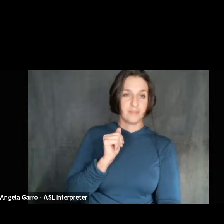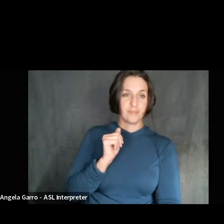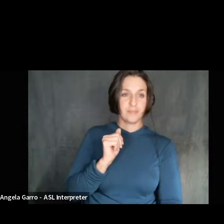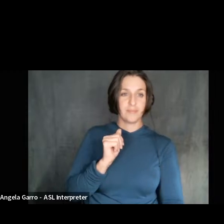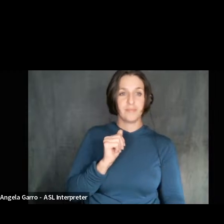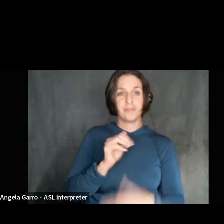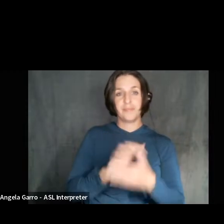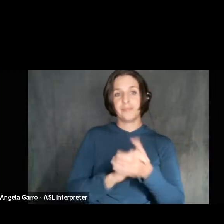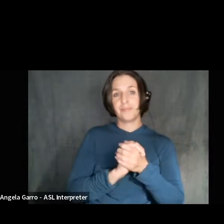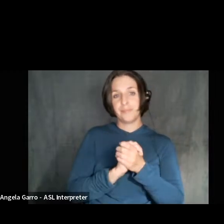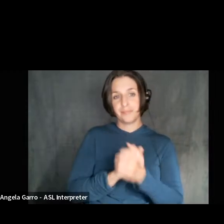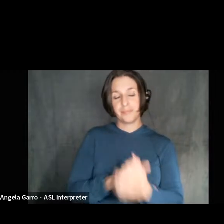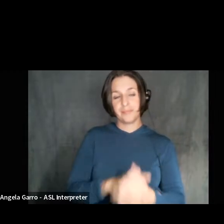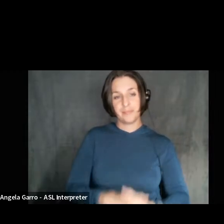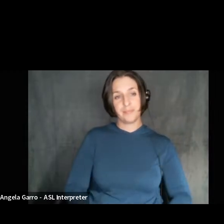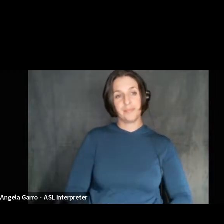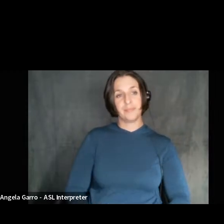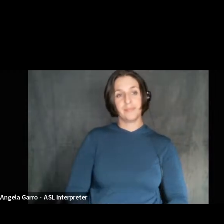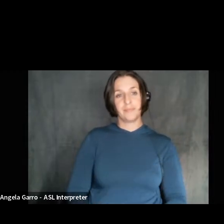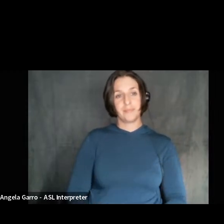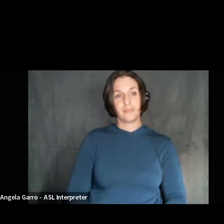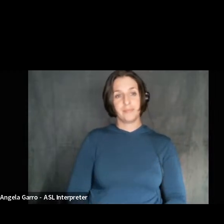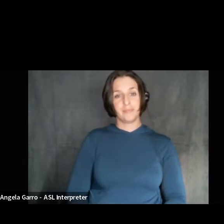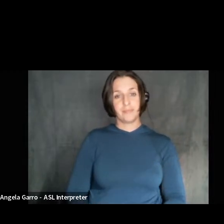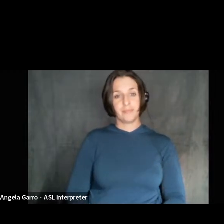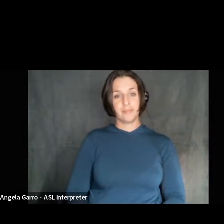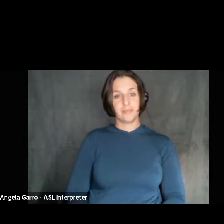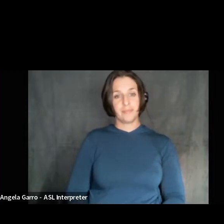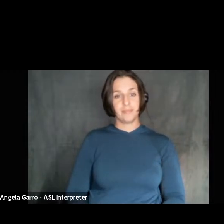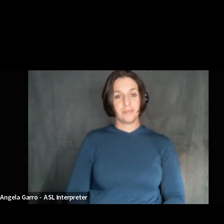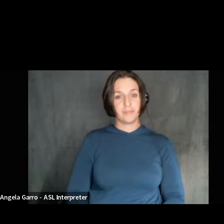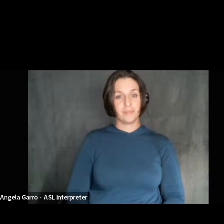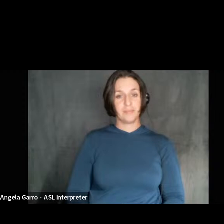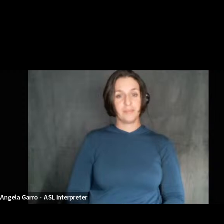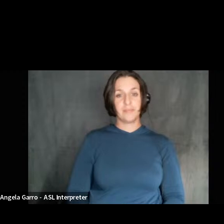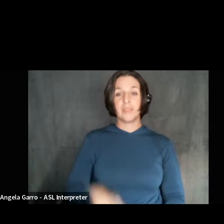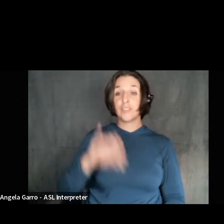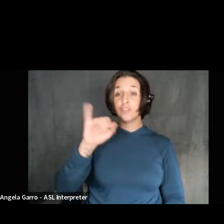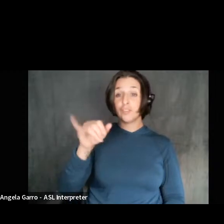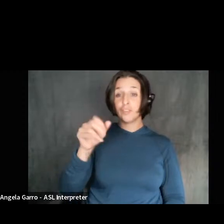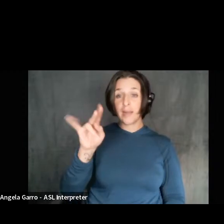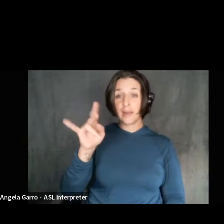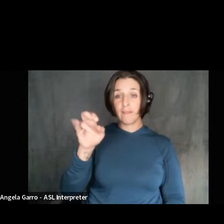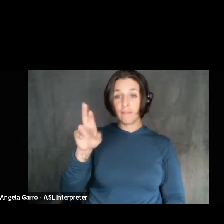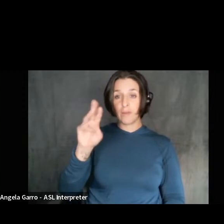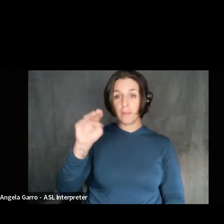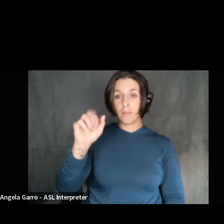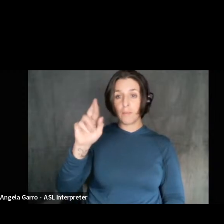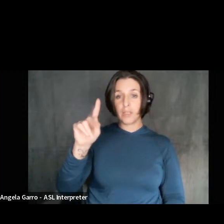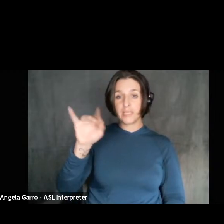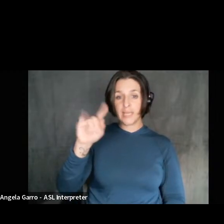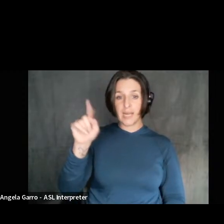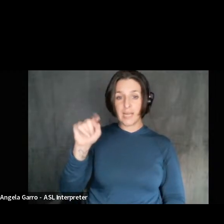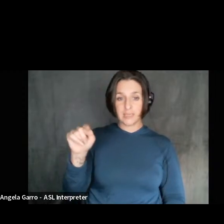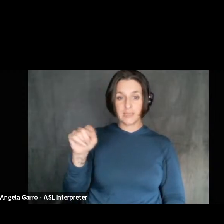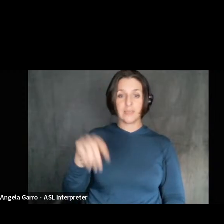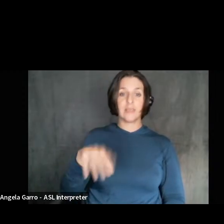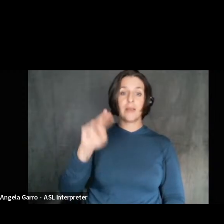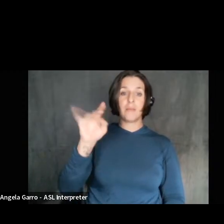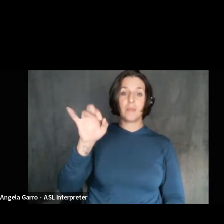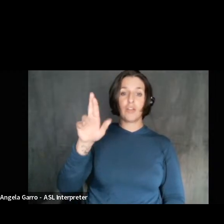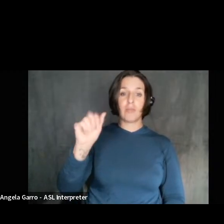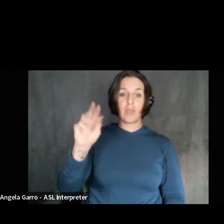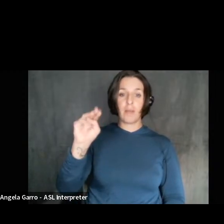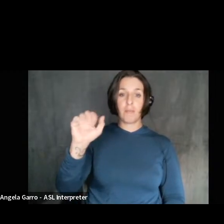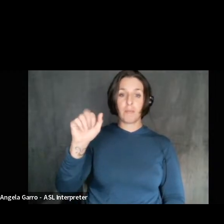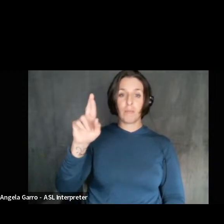Congratulations. That was Javier Magana. Yeah. Okay. Jennifer Martinez, Maria Martinez,